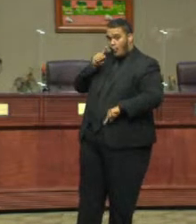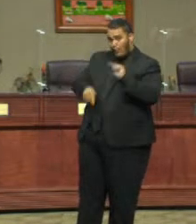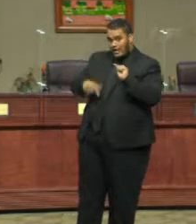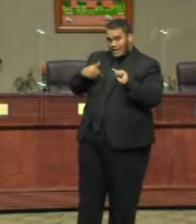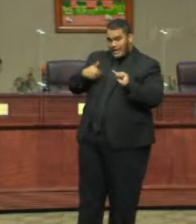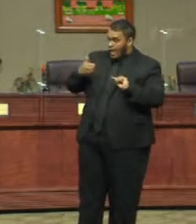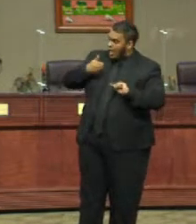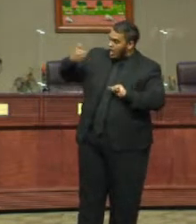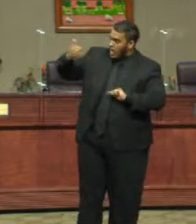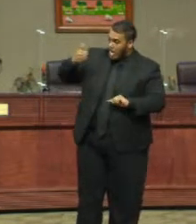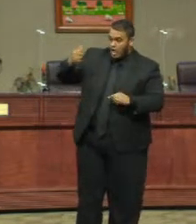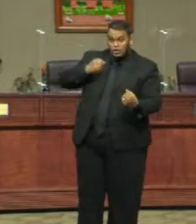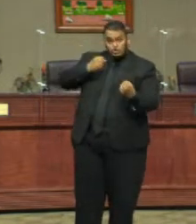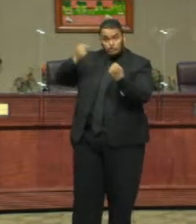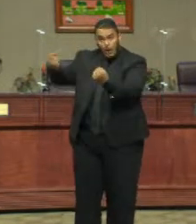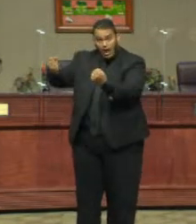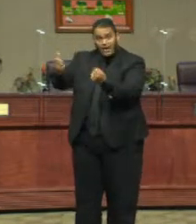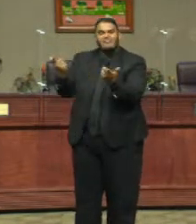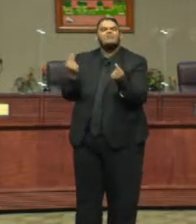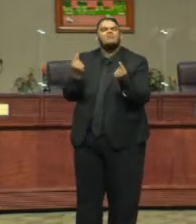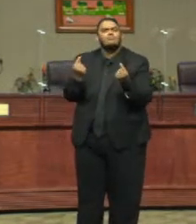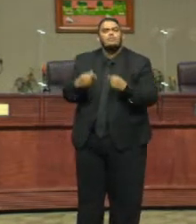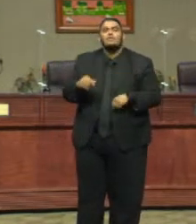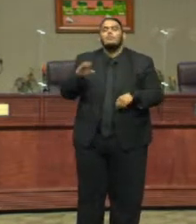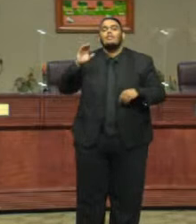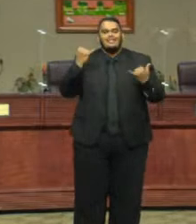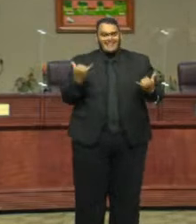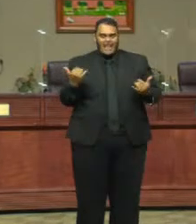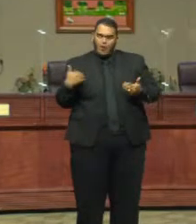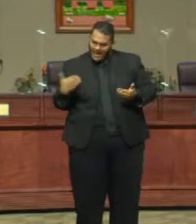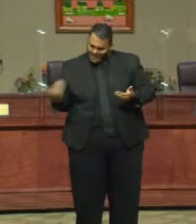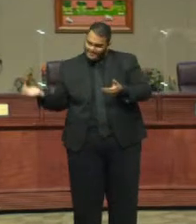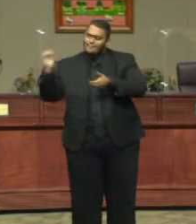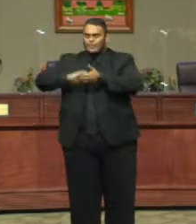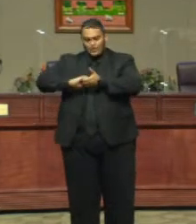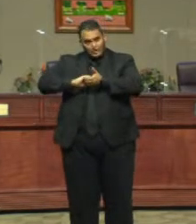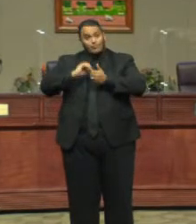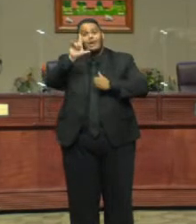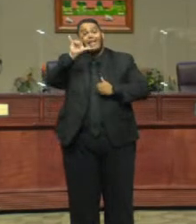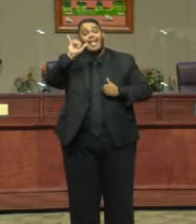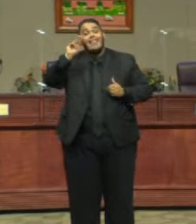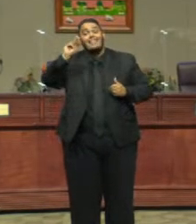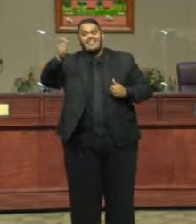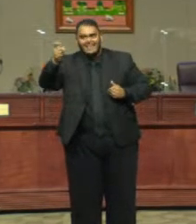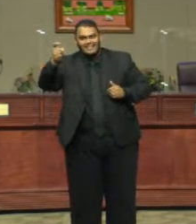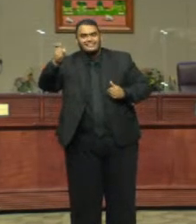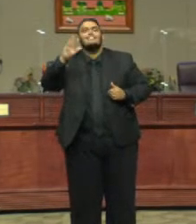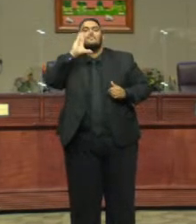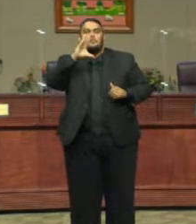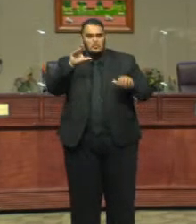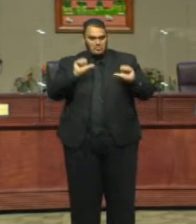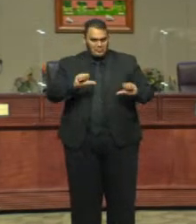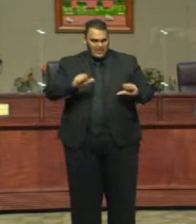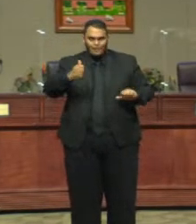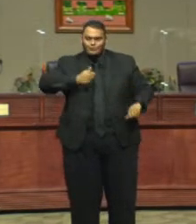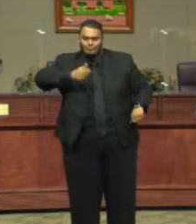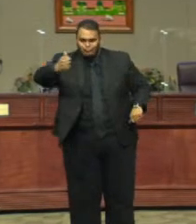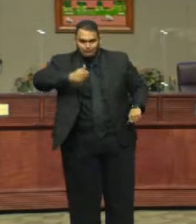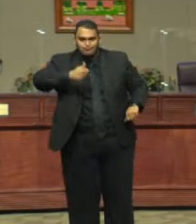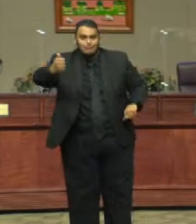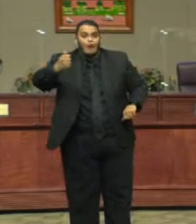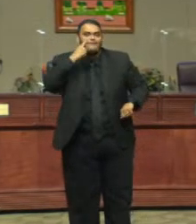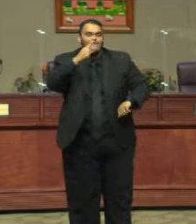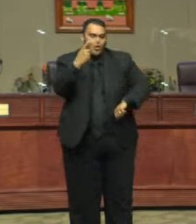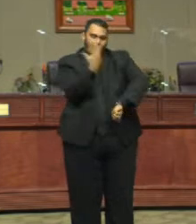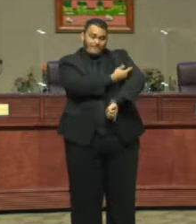options for those individuals thanks to a partnership with Links, and you'll hear more about that. But residents who are 65